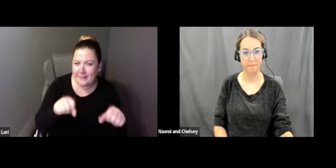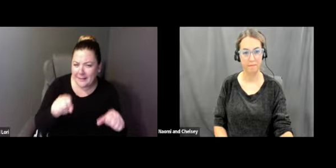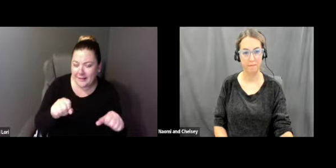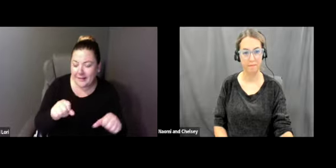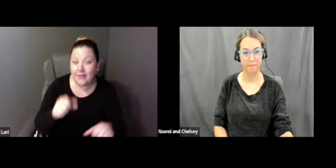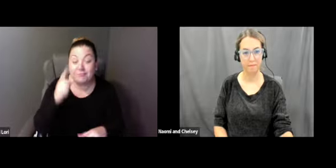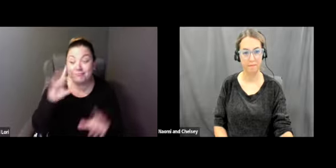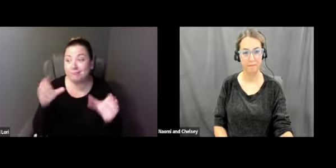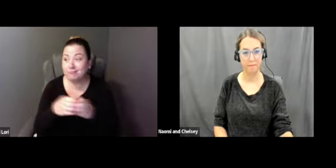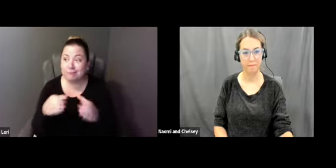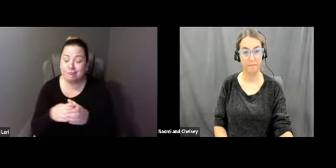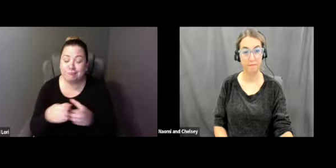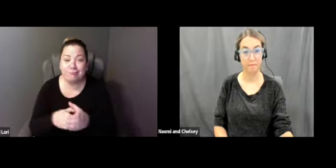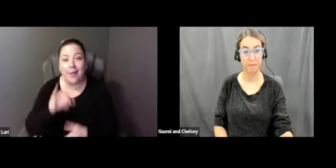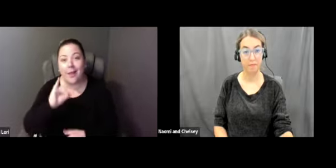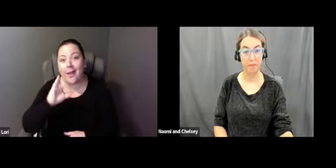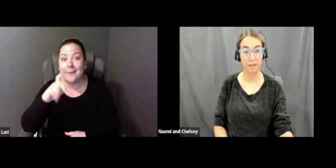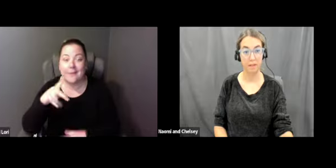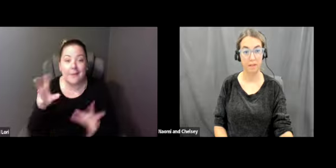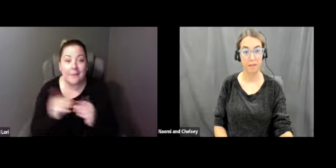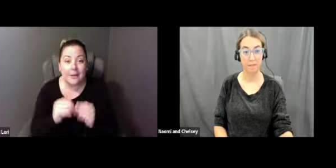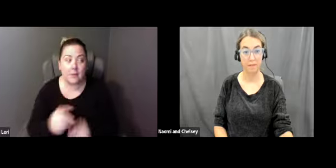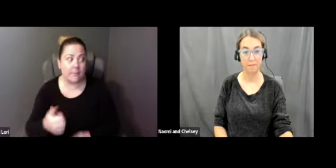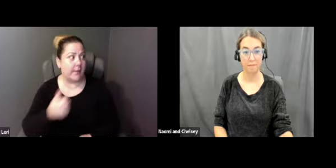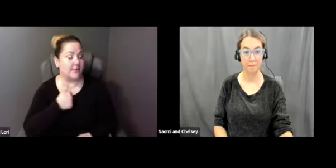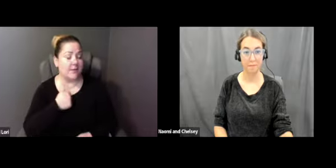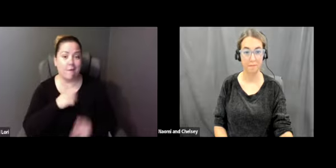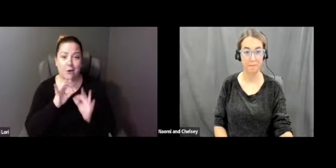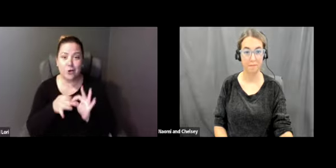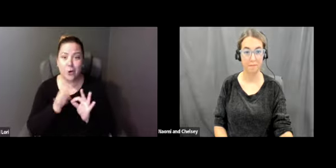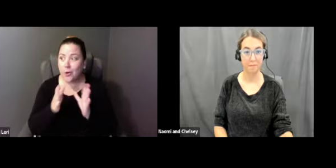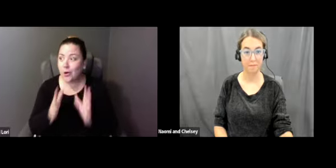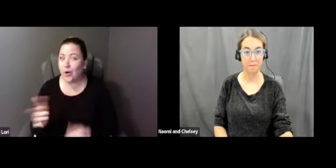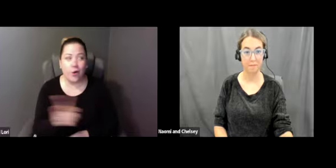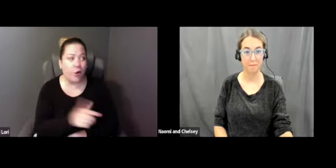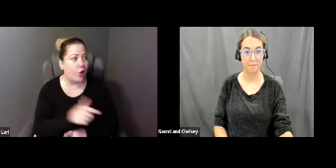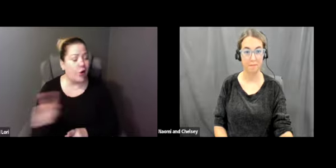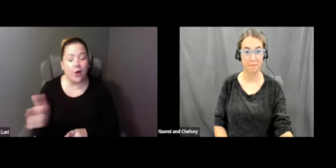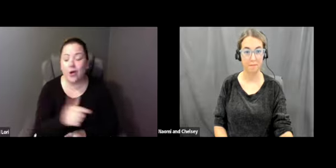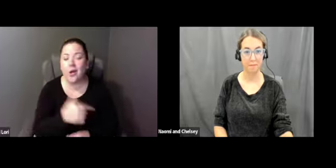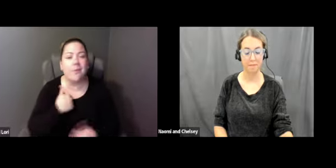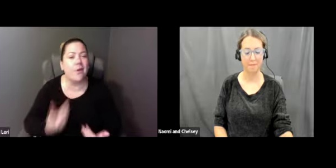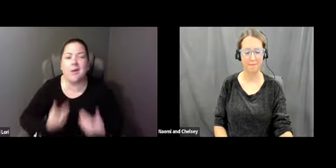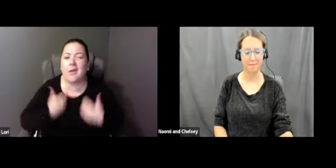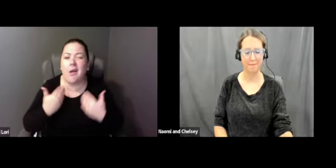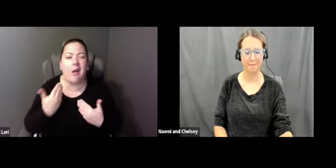meetings myself. So it was this, I was too young to really